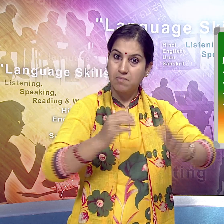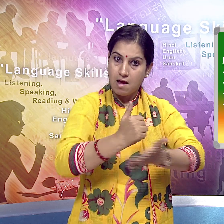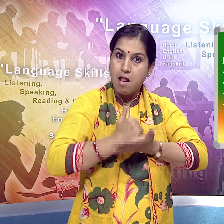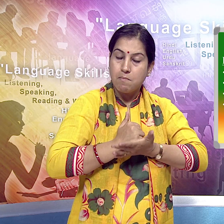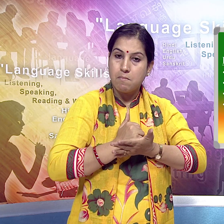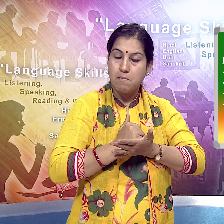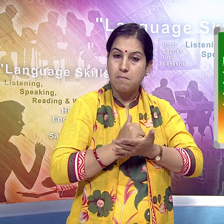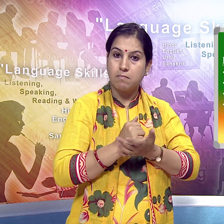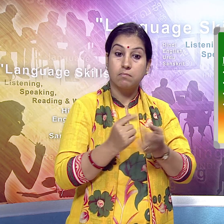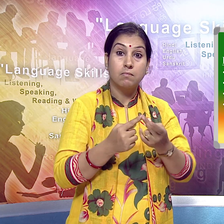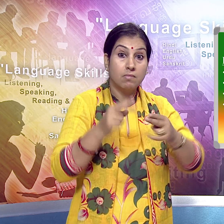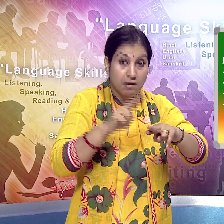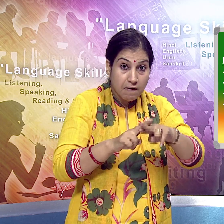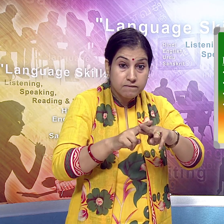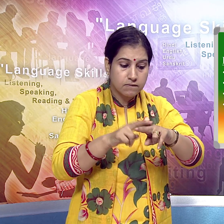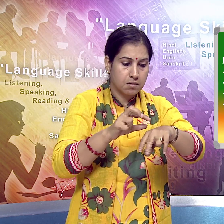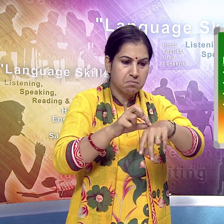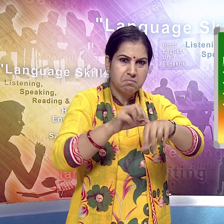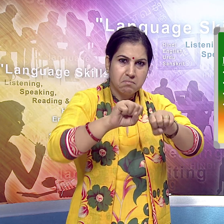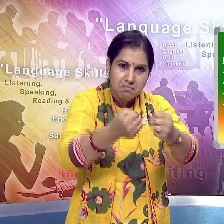If your skin is broken,